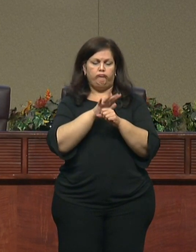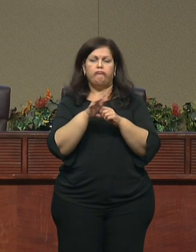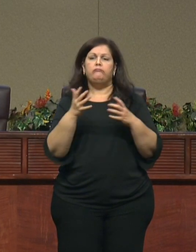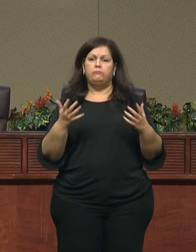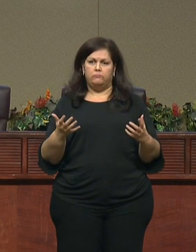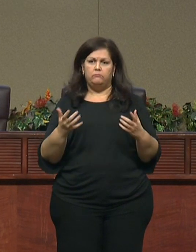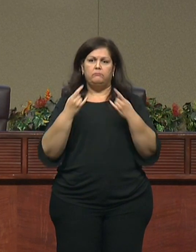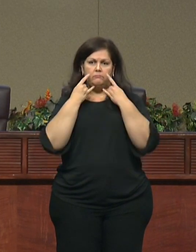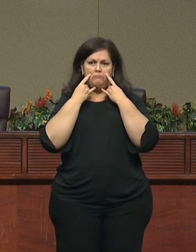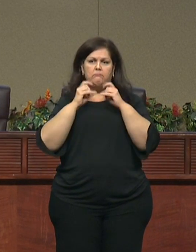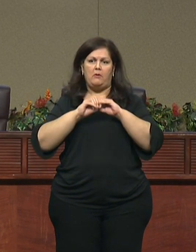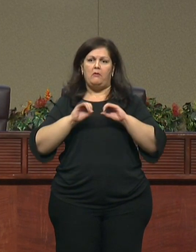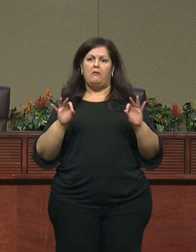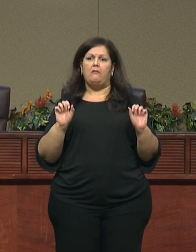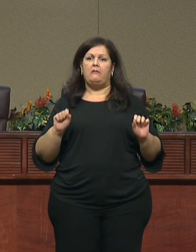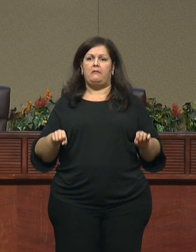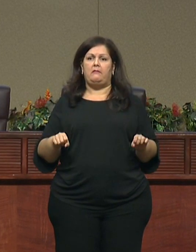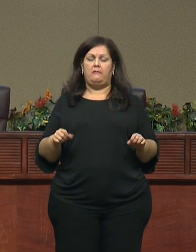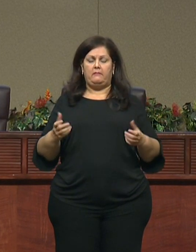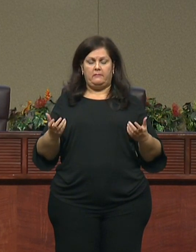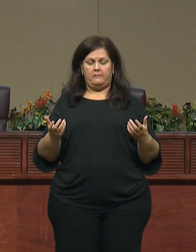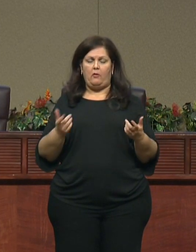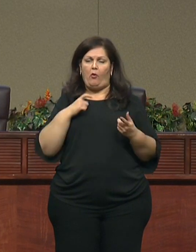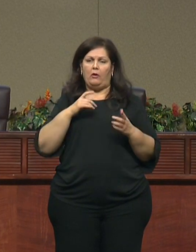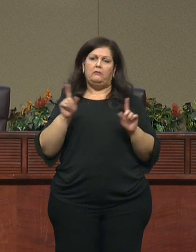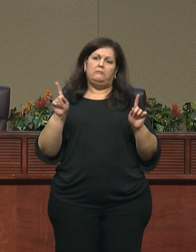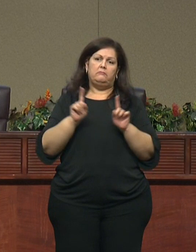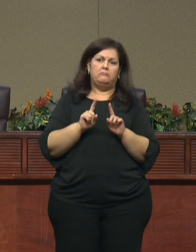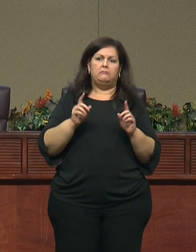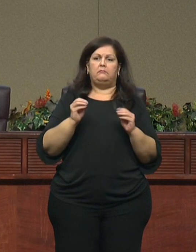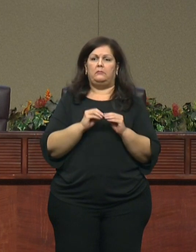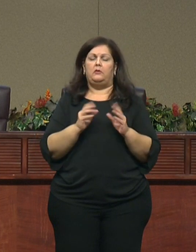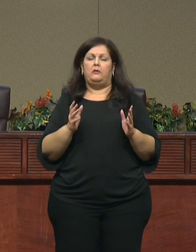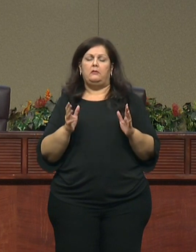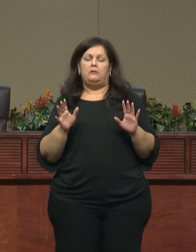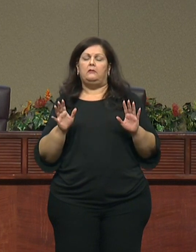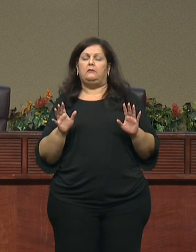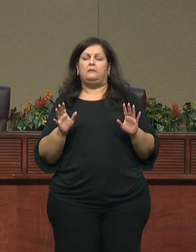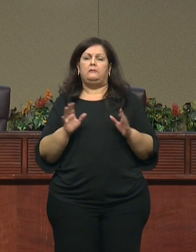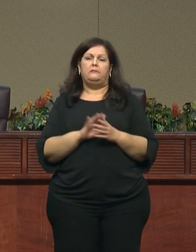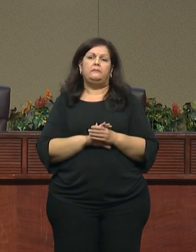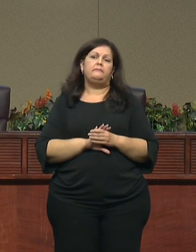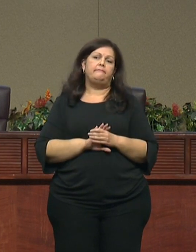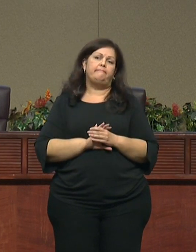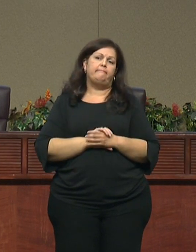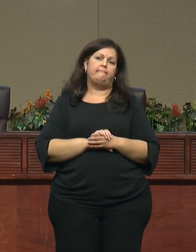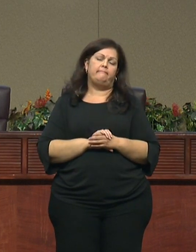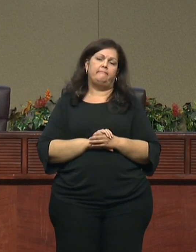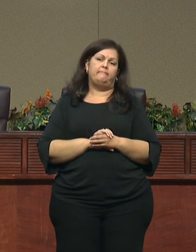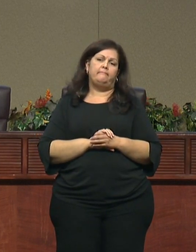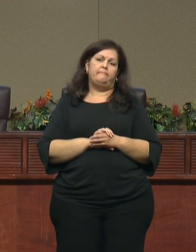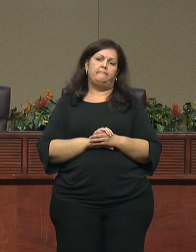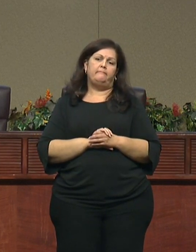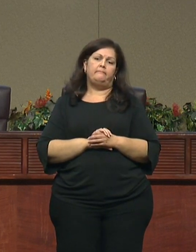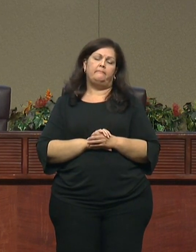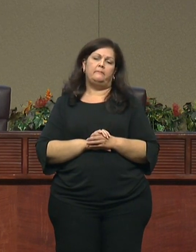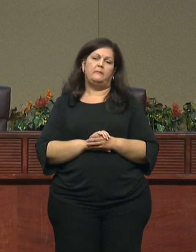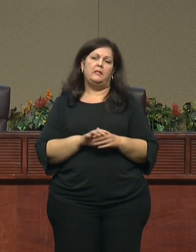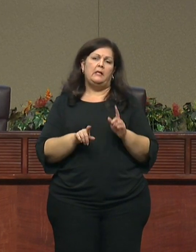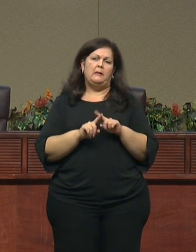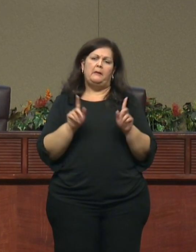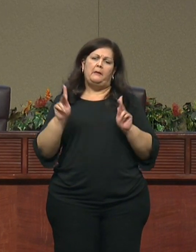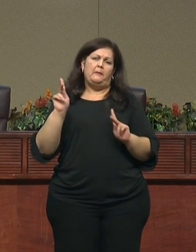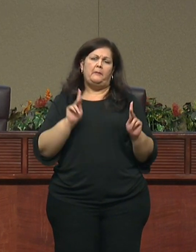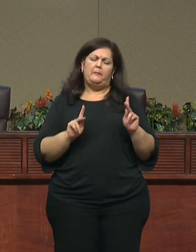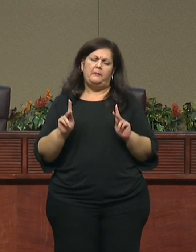that we can start relaxing those protective measures that we have in place. But people should